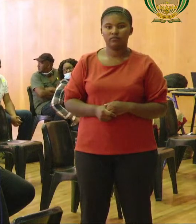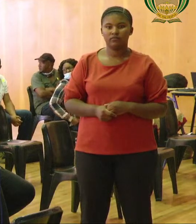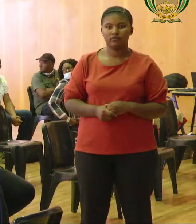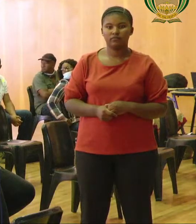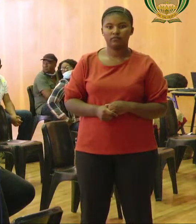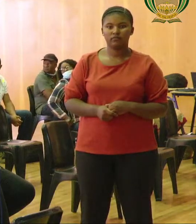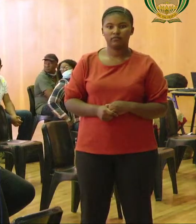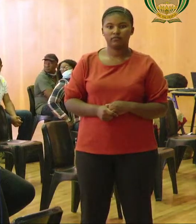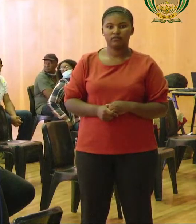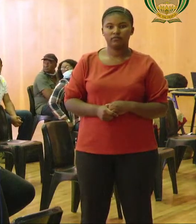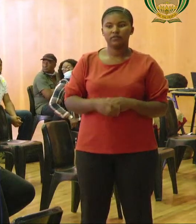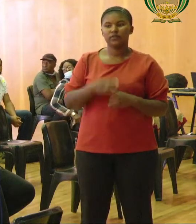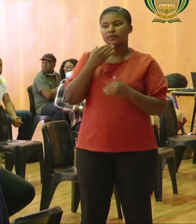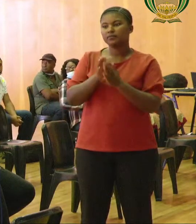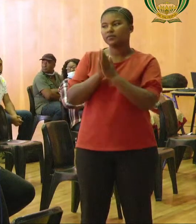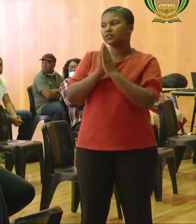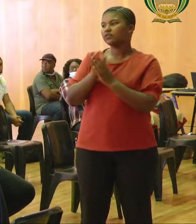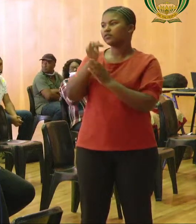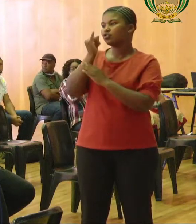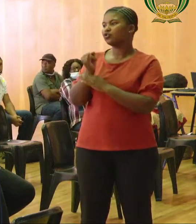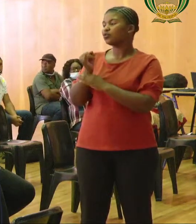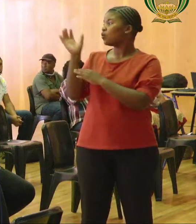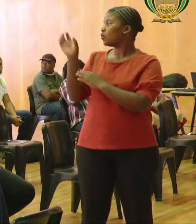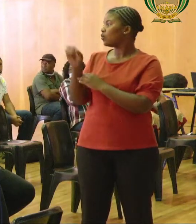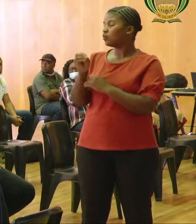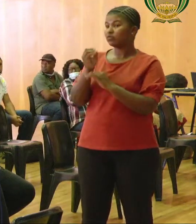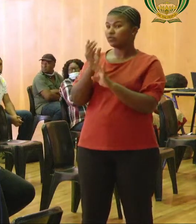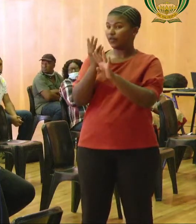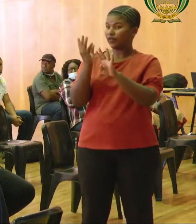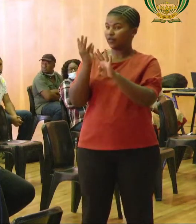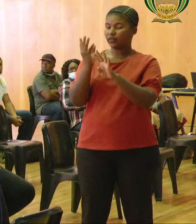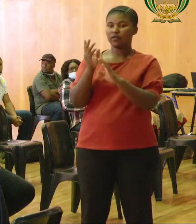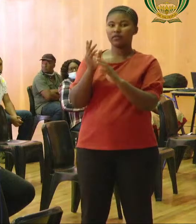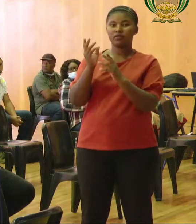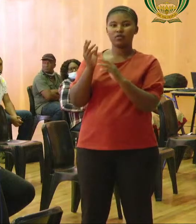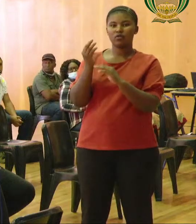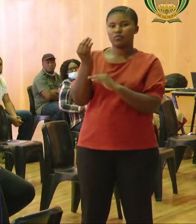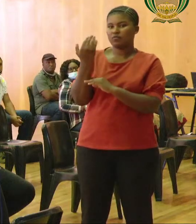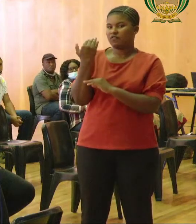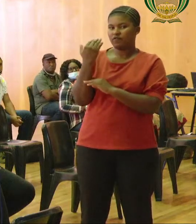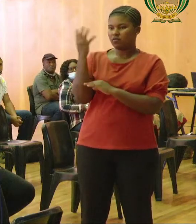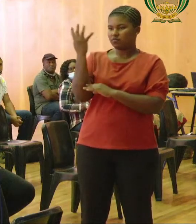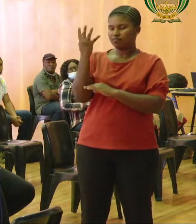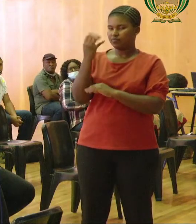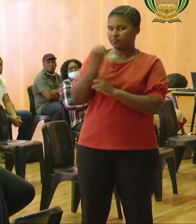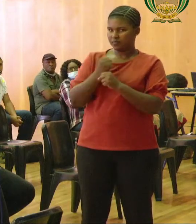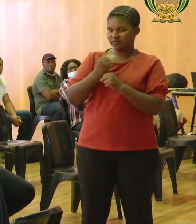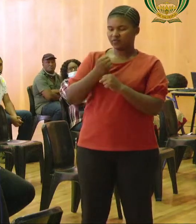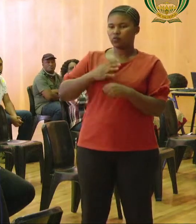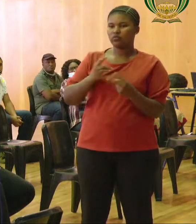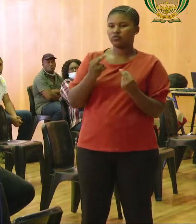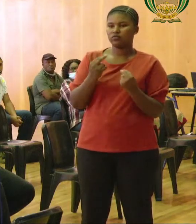Can we check that all of us who have invited, who have not spoken?